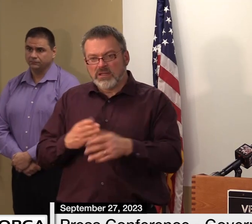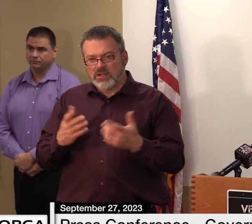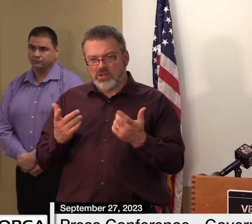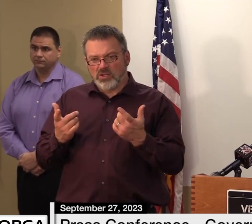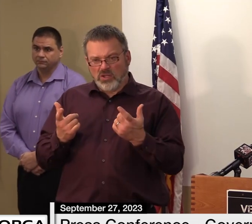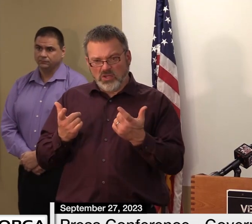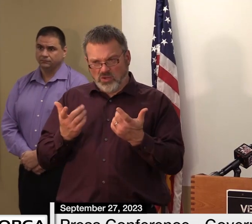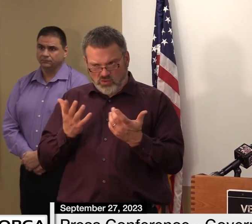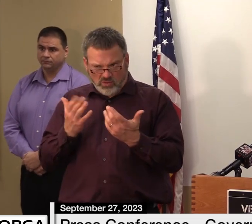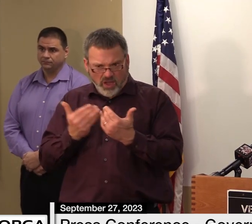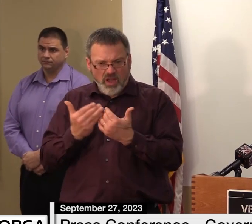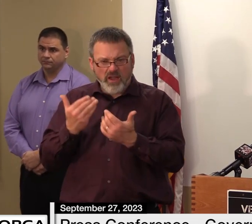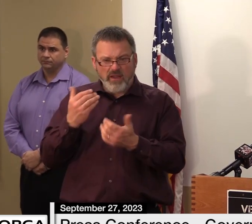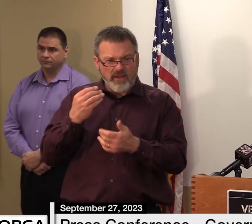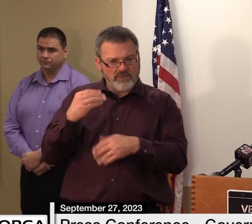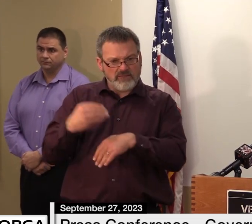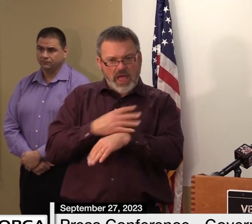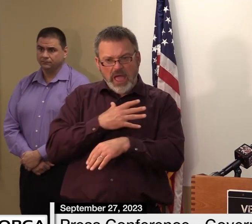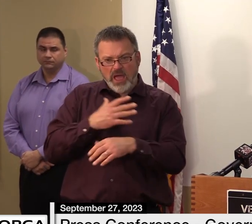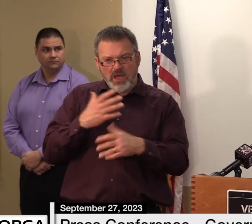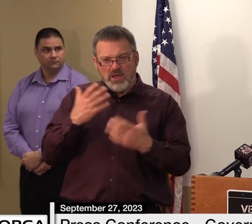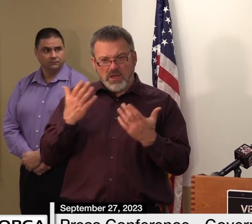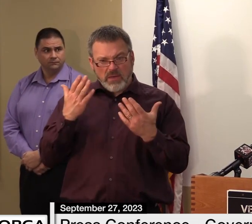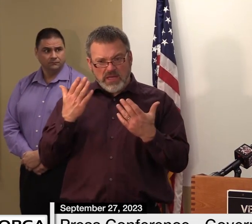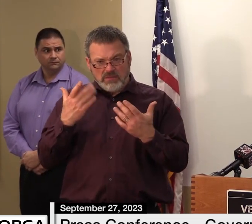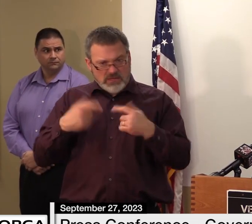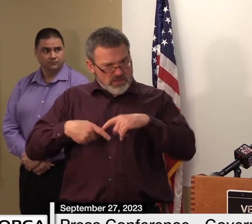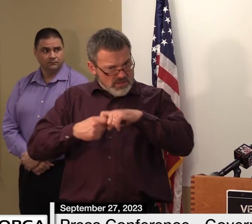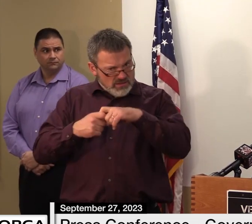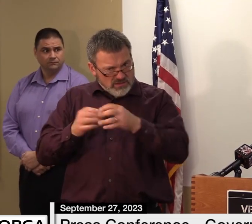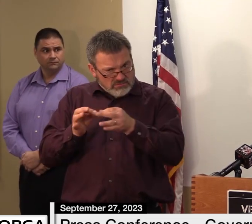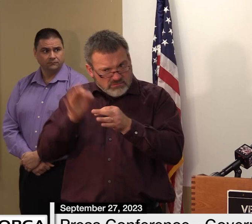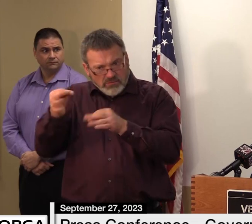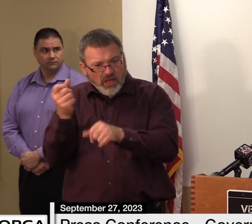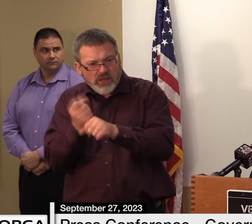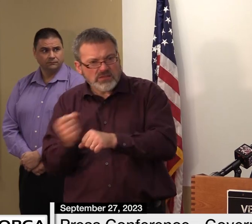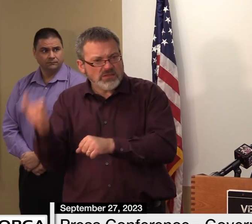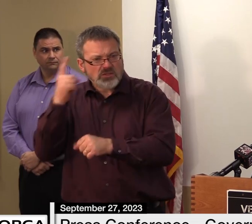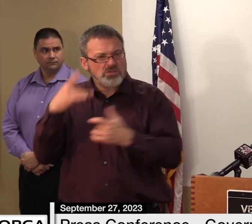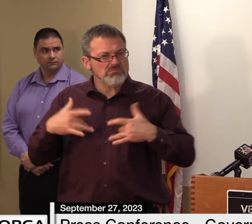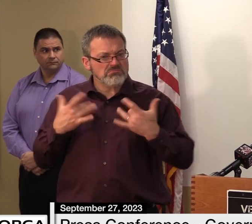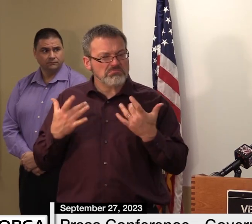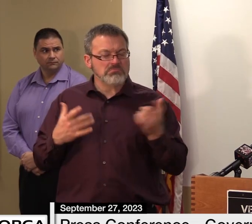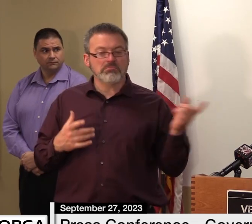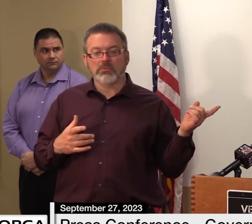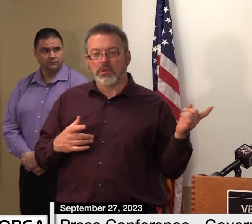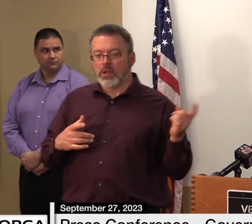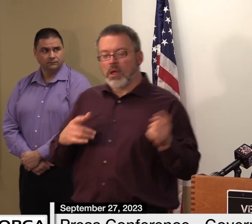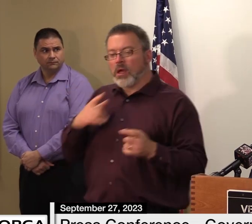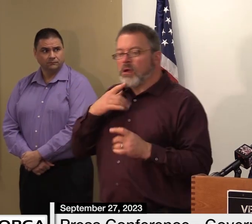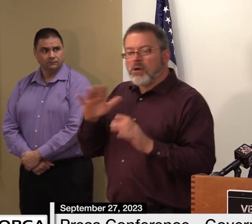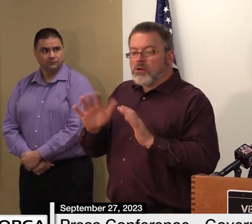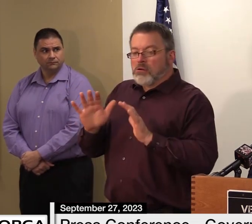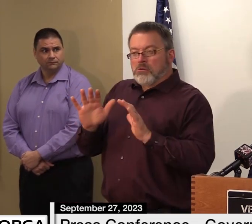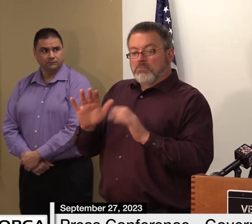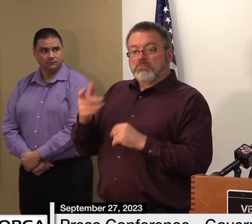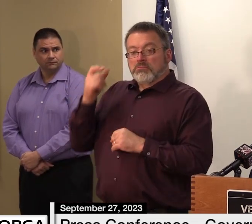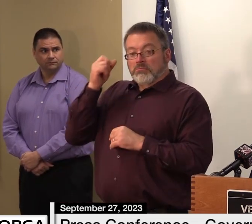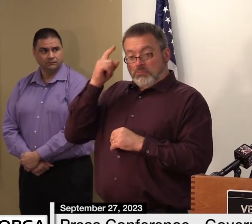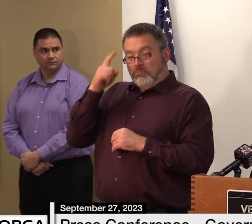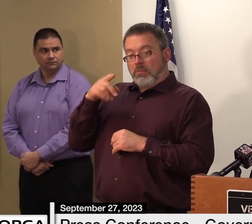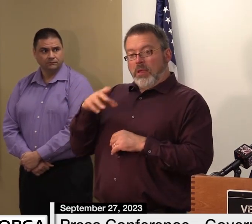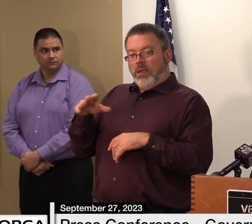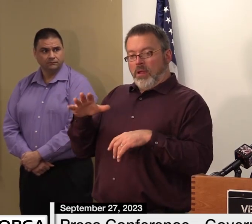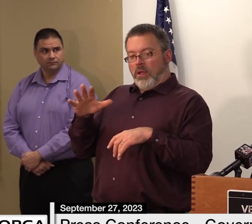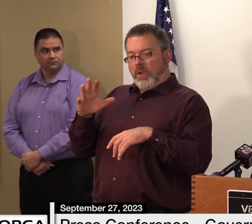like, should they continue or should they maybe wait a year? What do you think? For folks who are flood impacted or those who are not flood